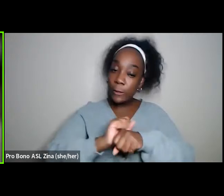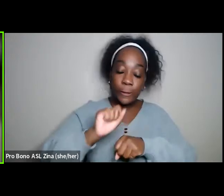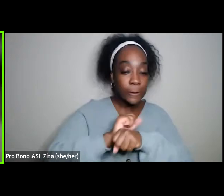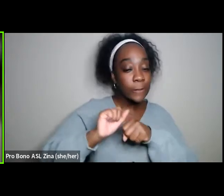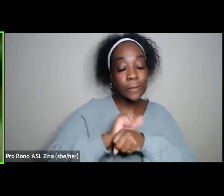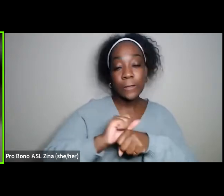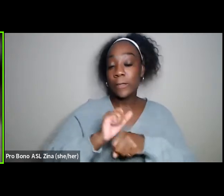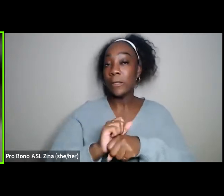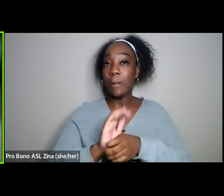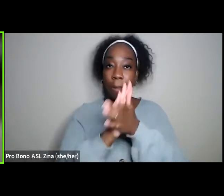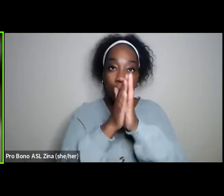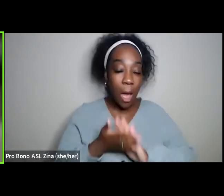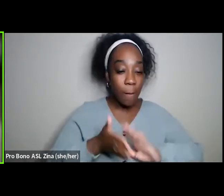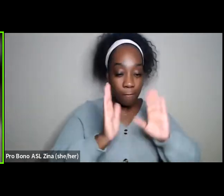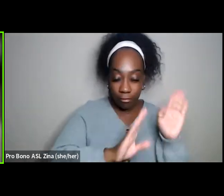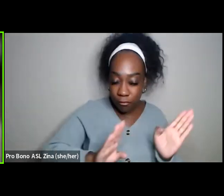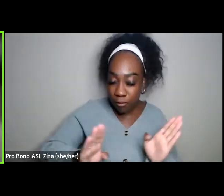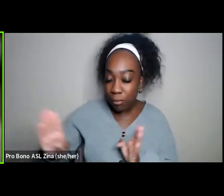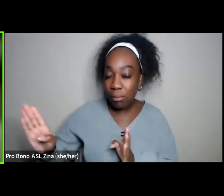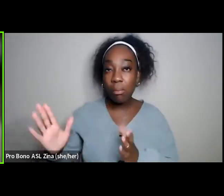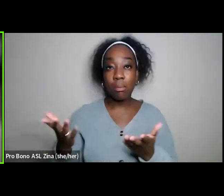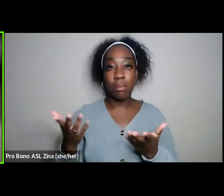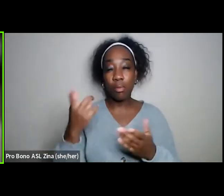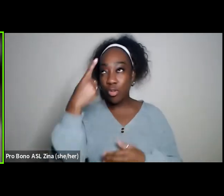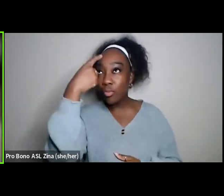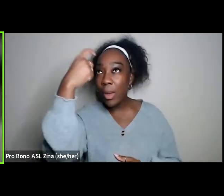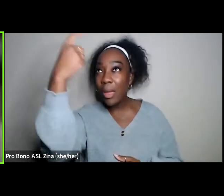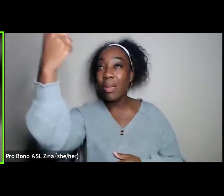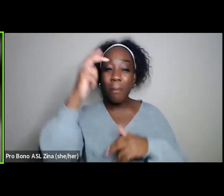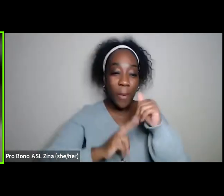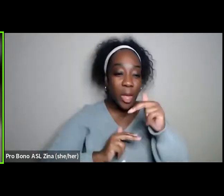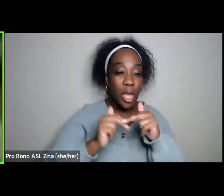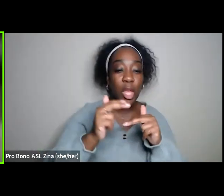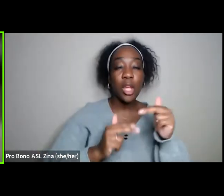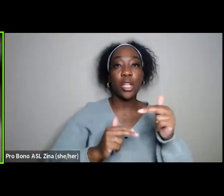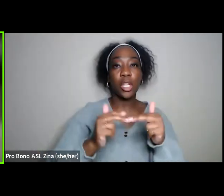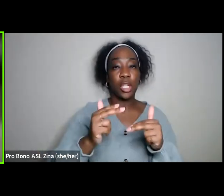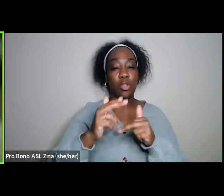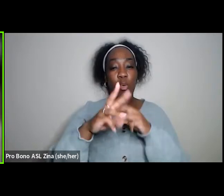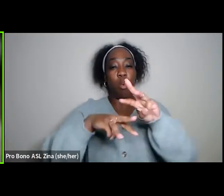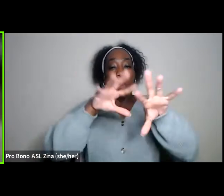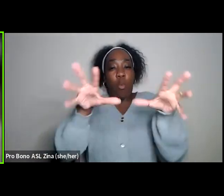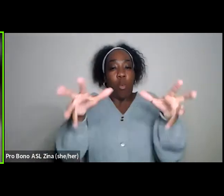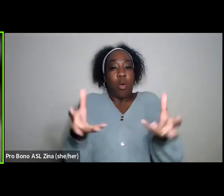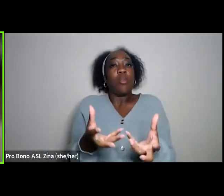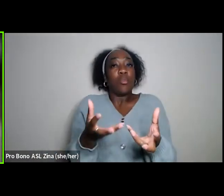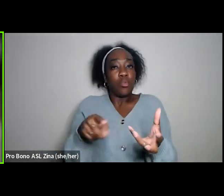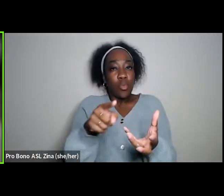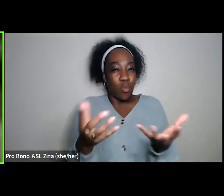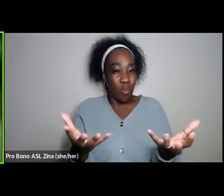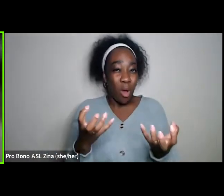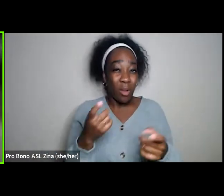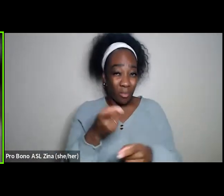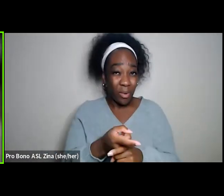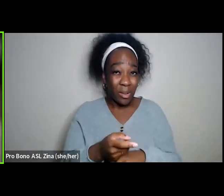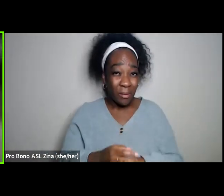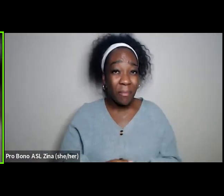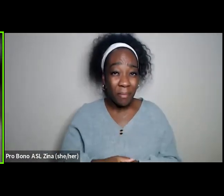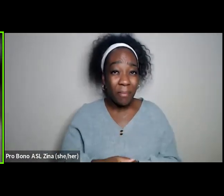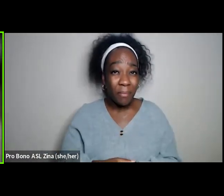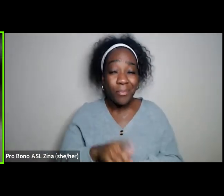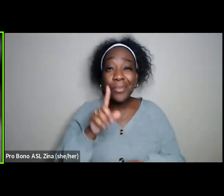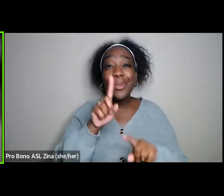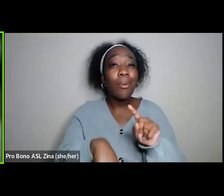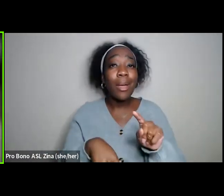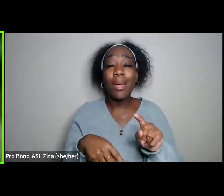of building, dreaming and building for the world in which we want to live, right? So we can't just